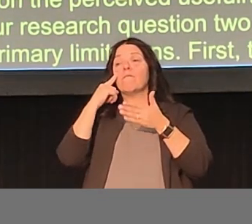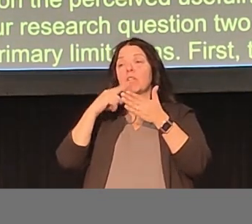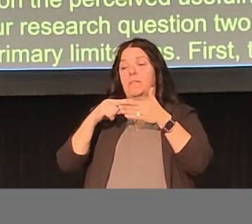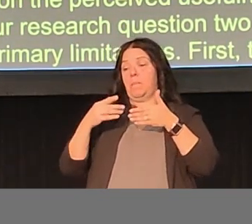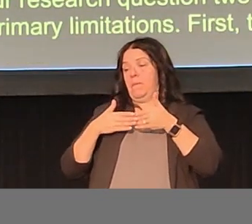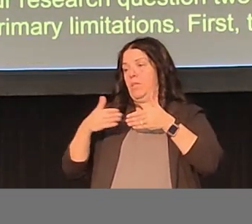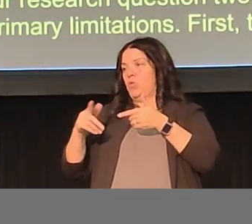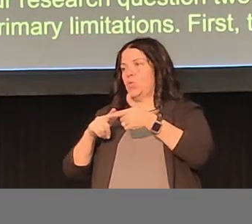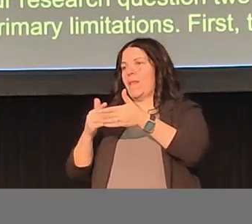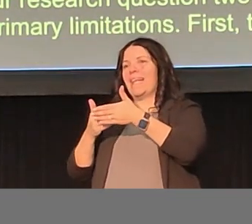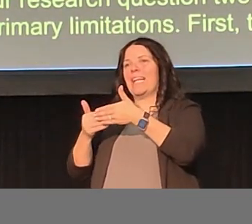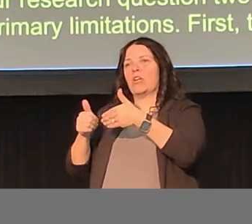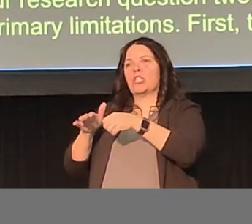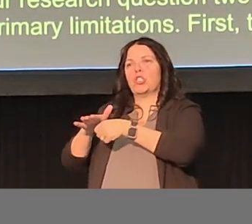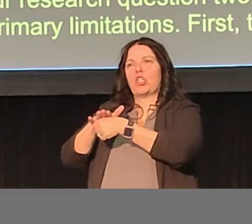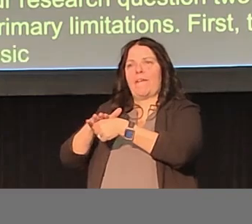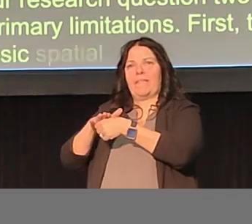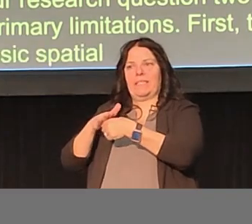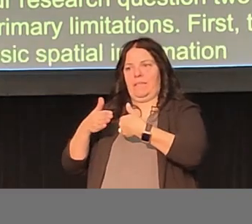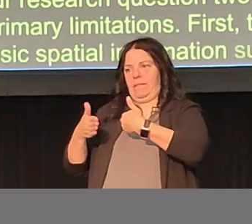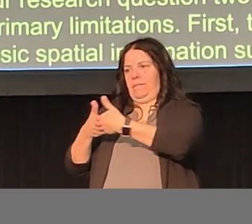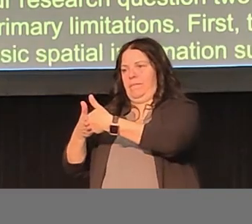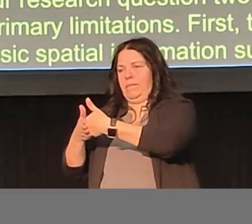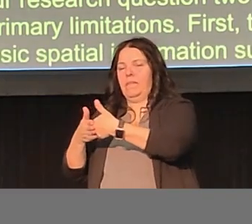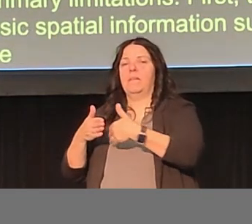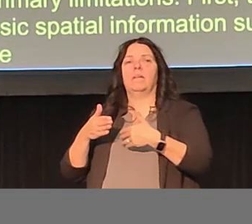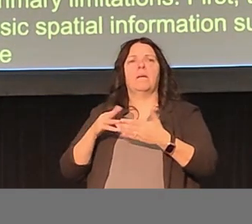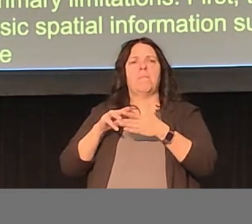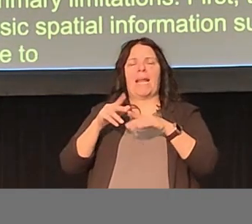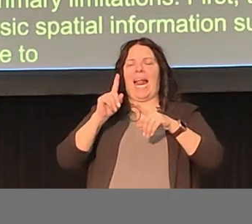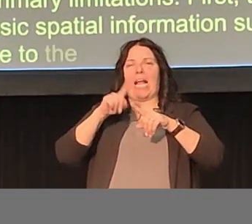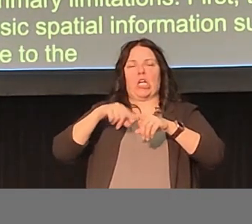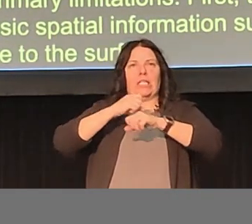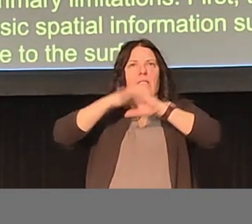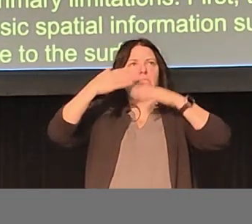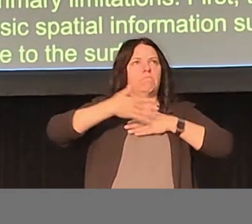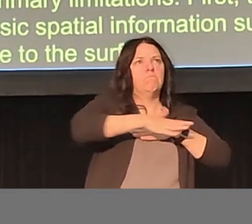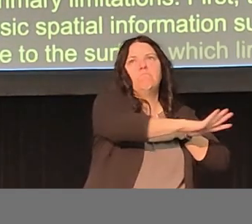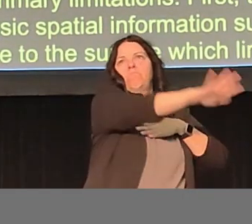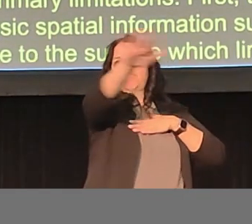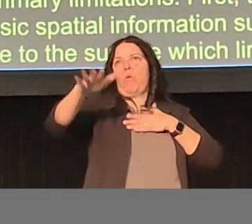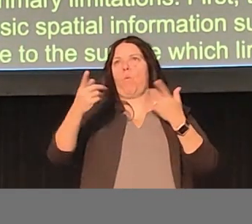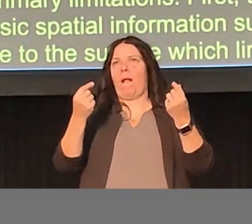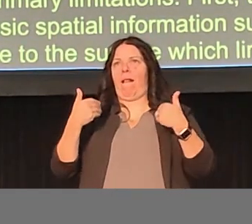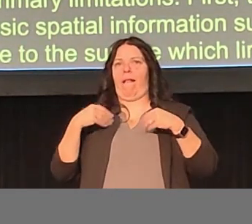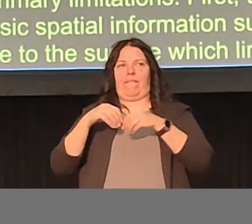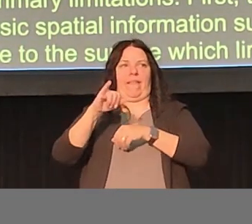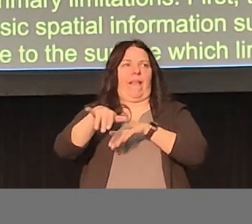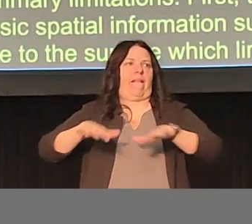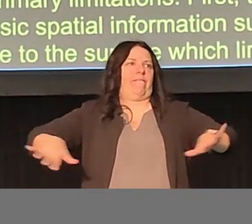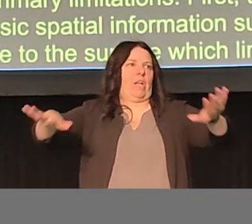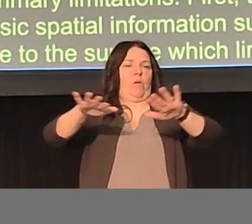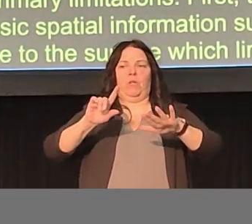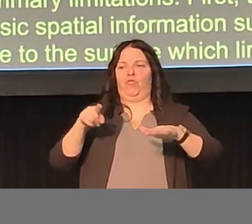nearest surface, which limited participants' ability to form a comprehensive mental map of the